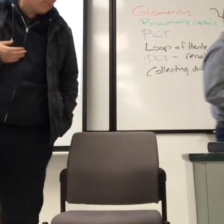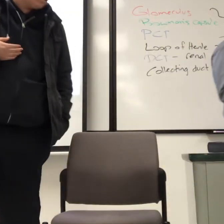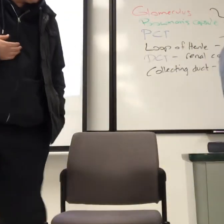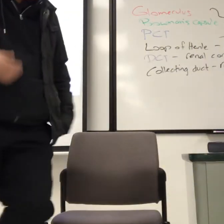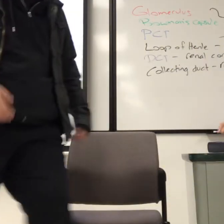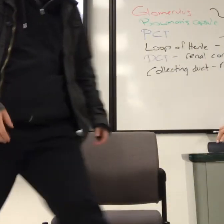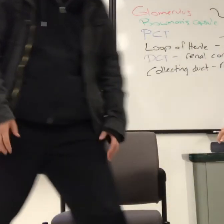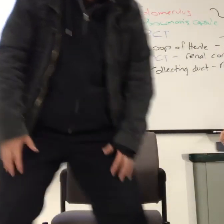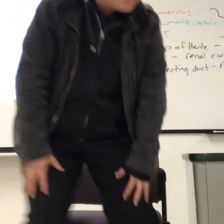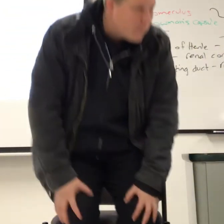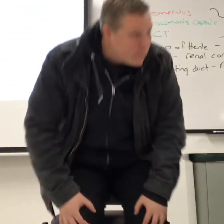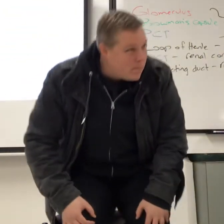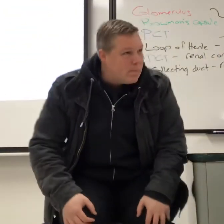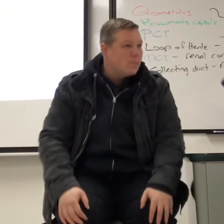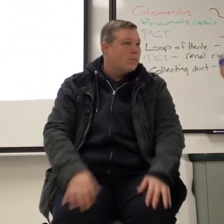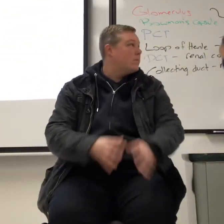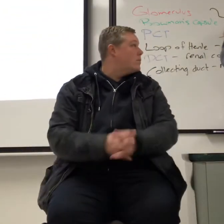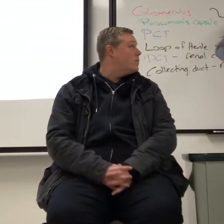erase this.